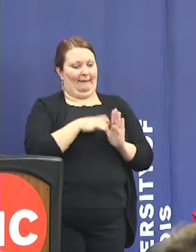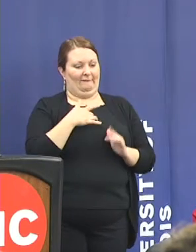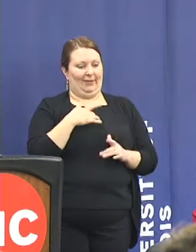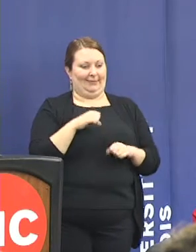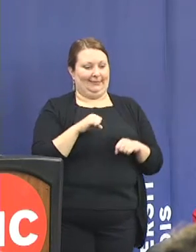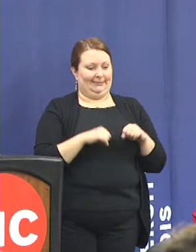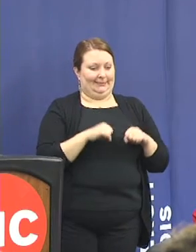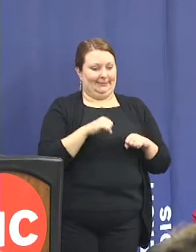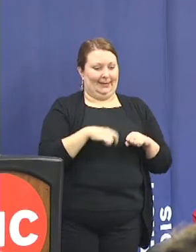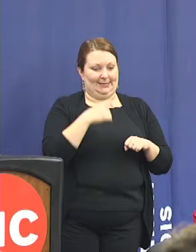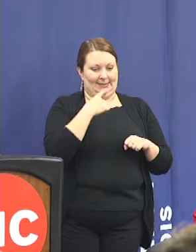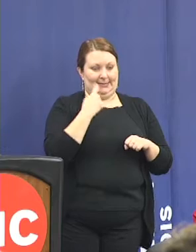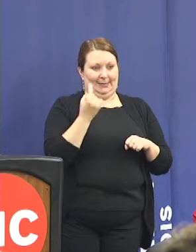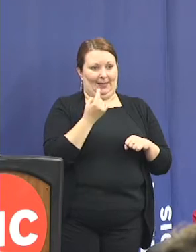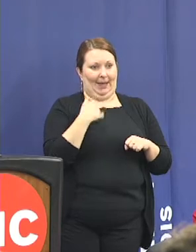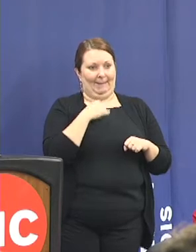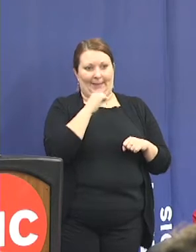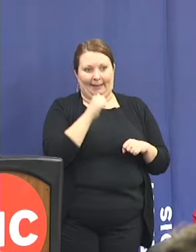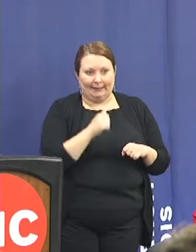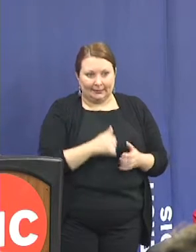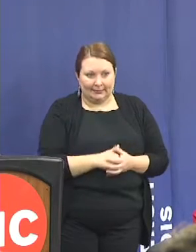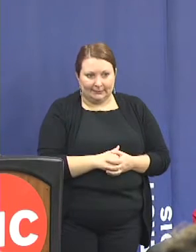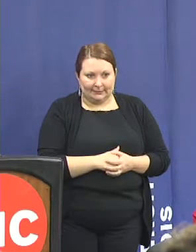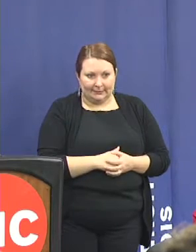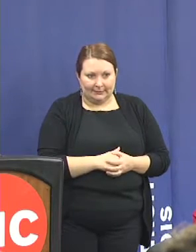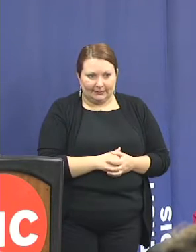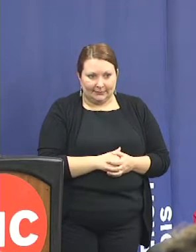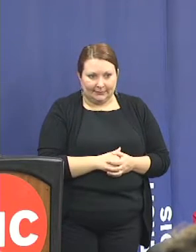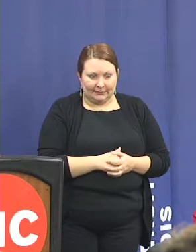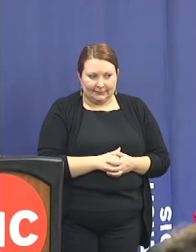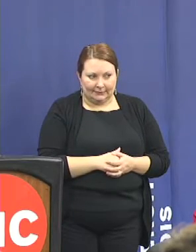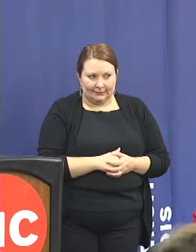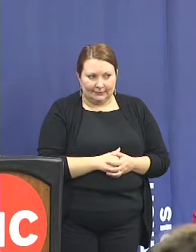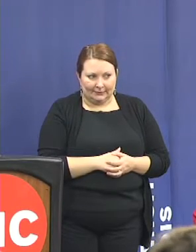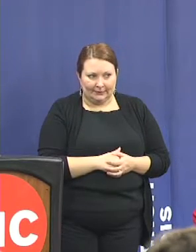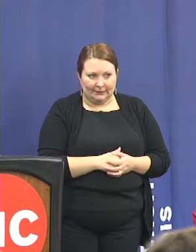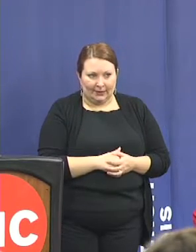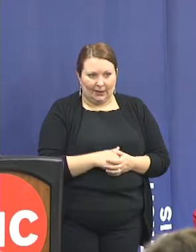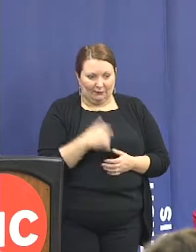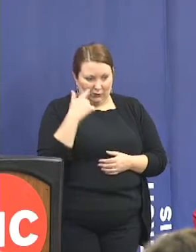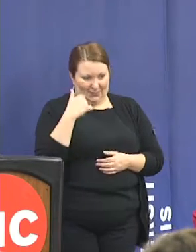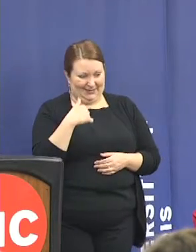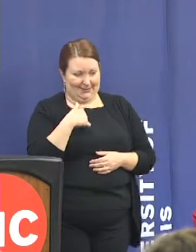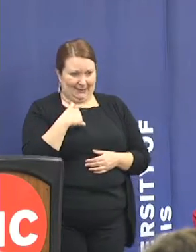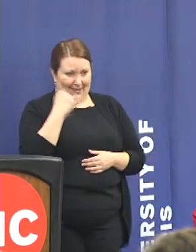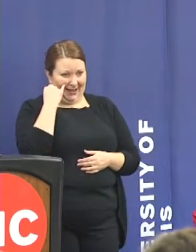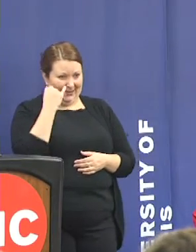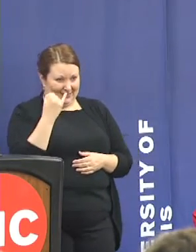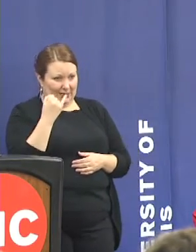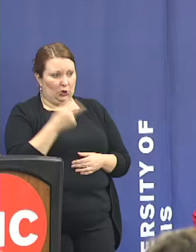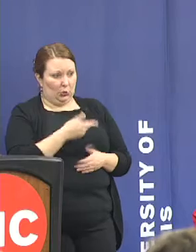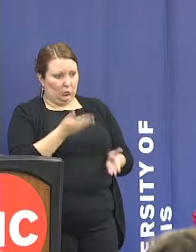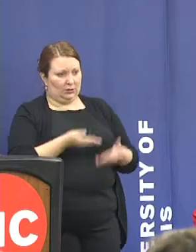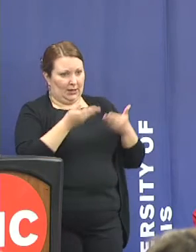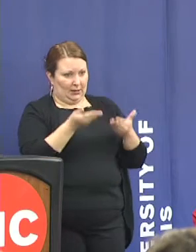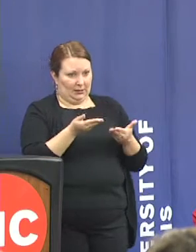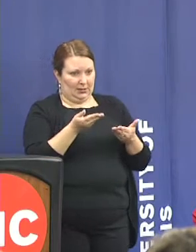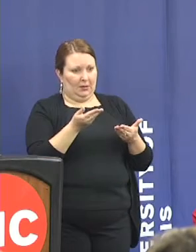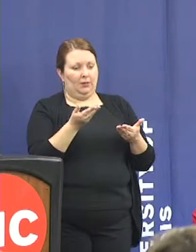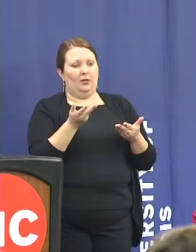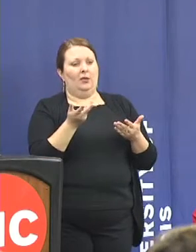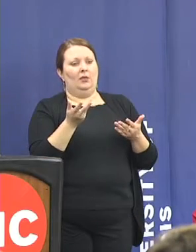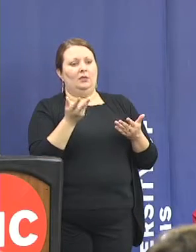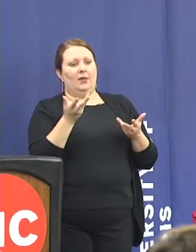torn by claiming something I am not. Absolutely. And so for me, the idea that you're presenting that